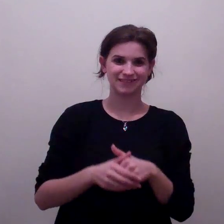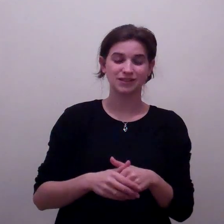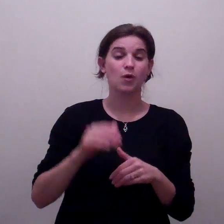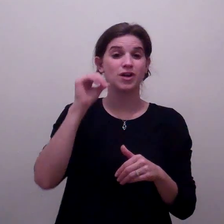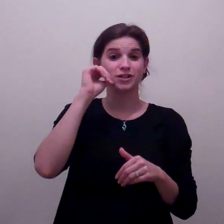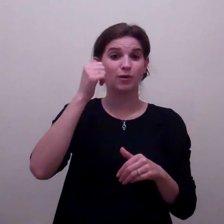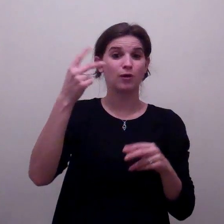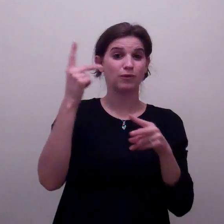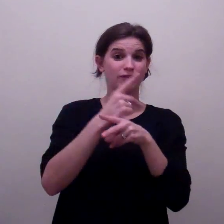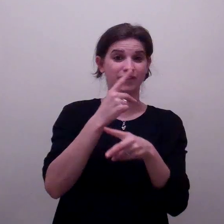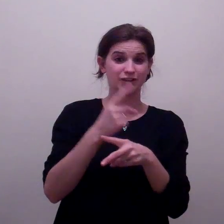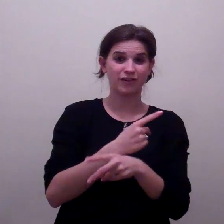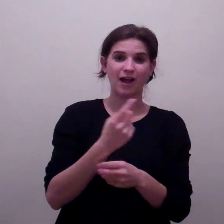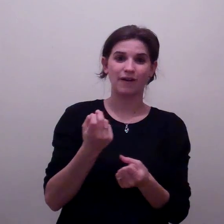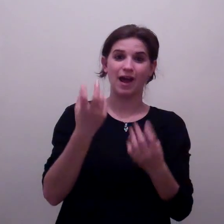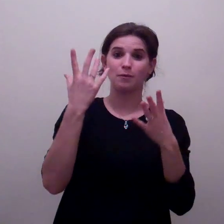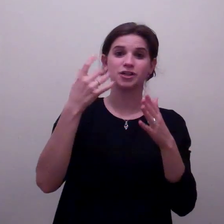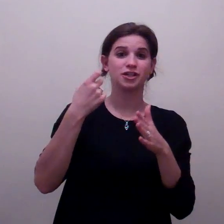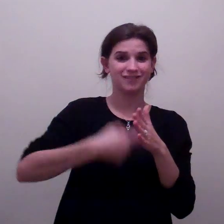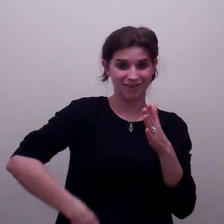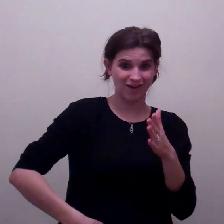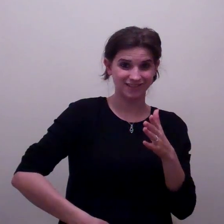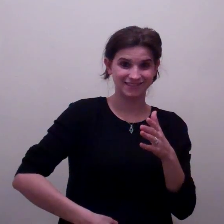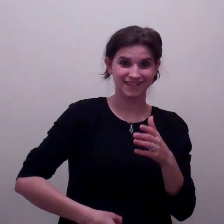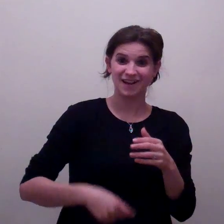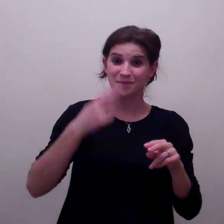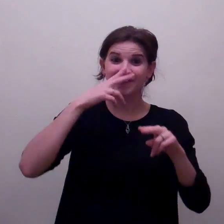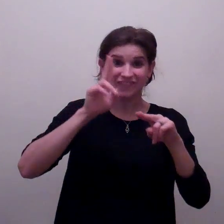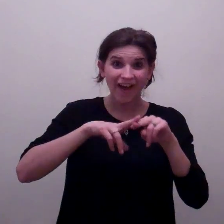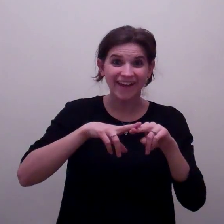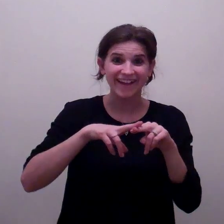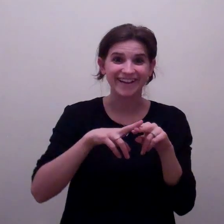fun, because we will use our new triangle formula.